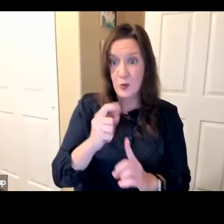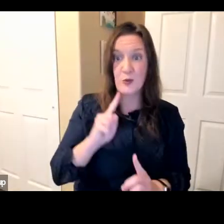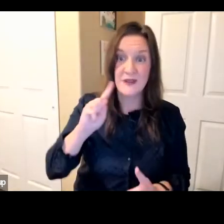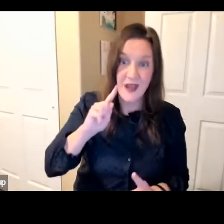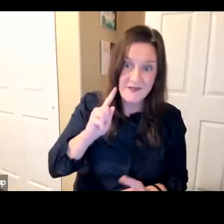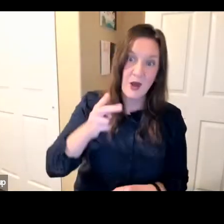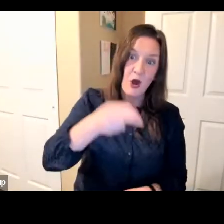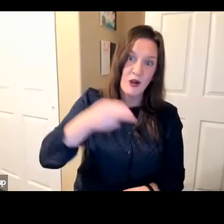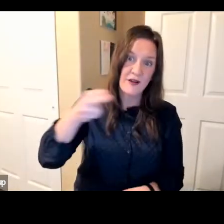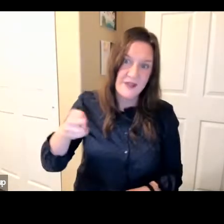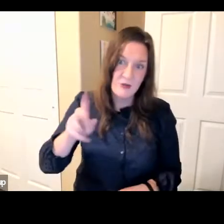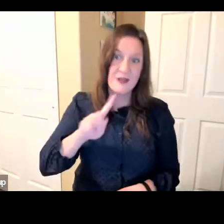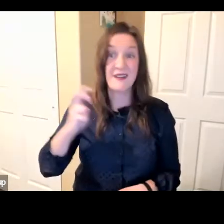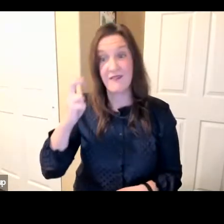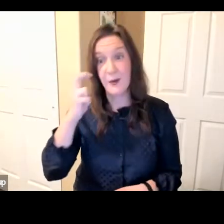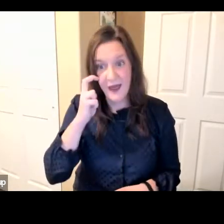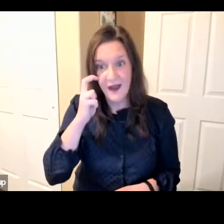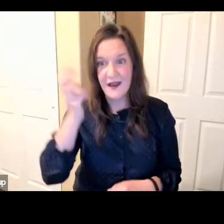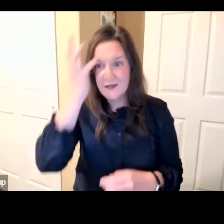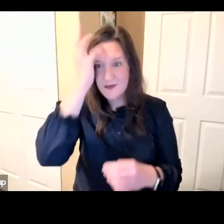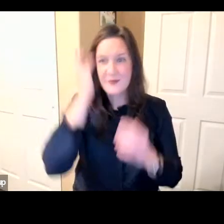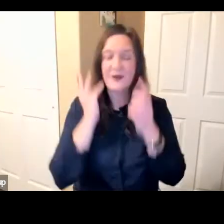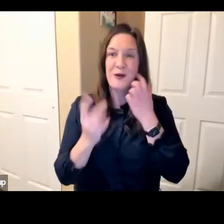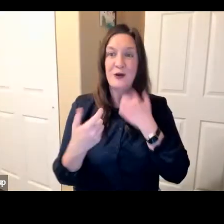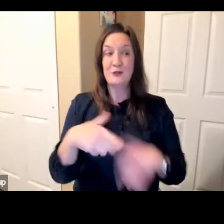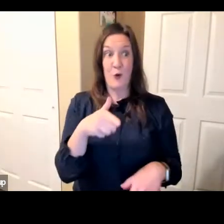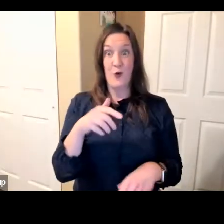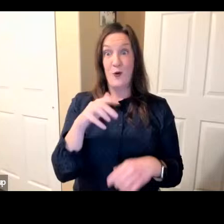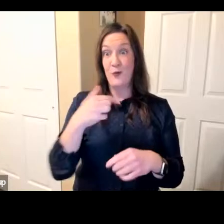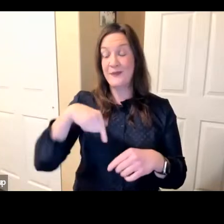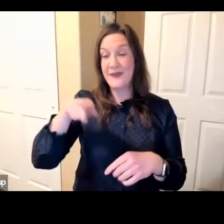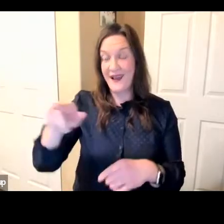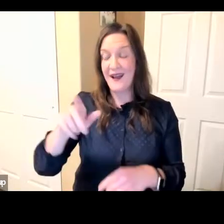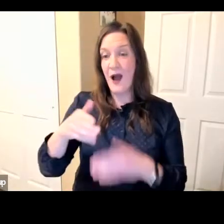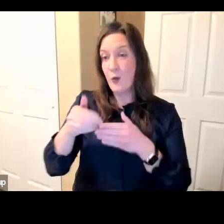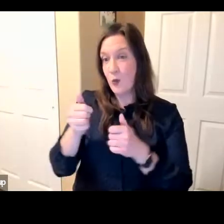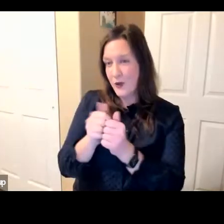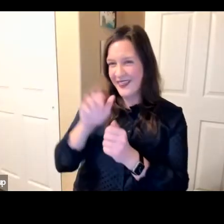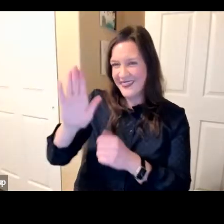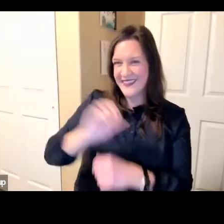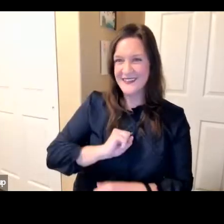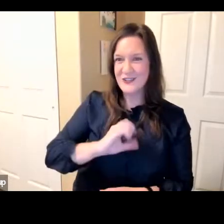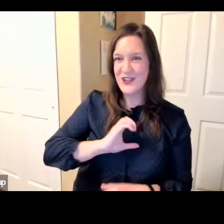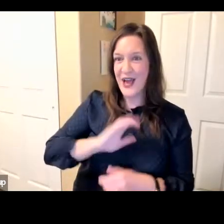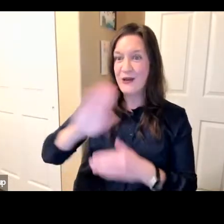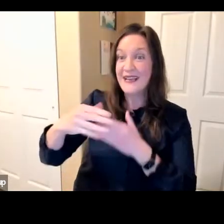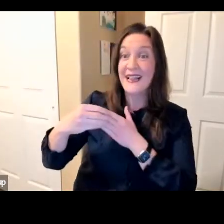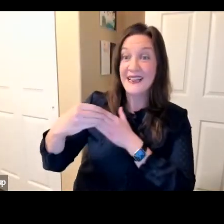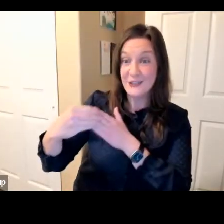services for older adults who are deaf, hard of hearing, and deaf-blind.